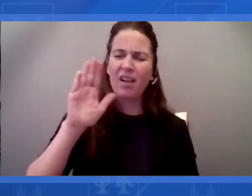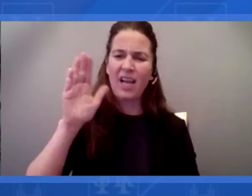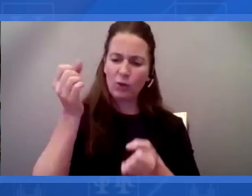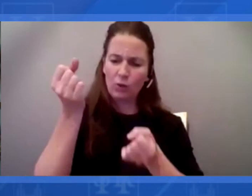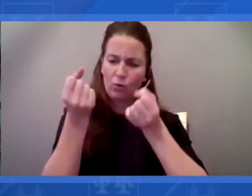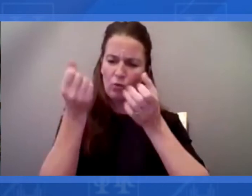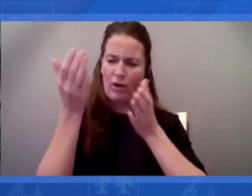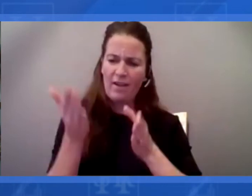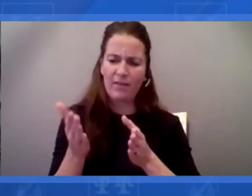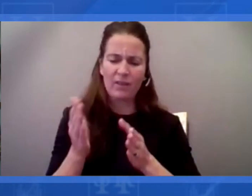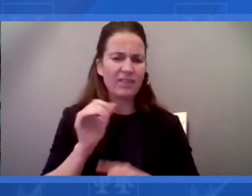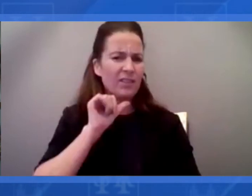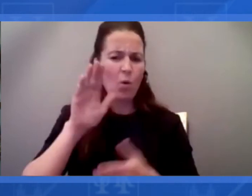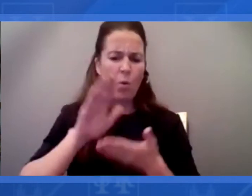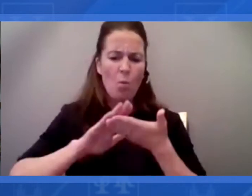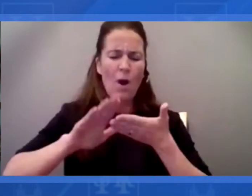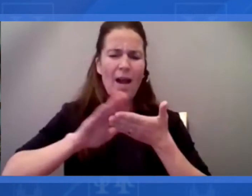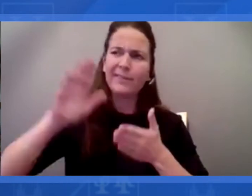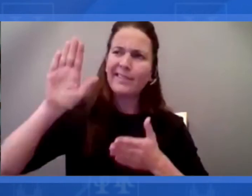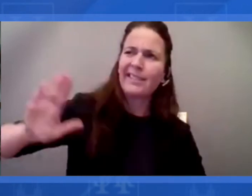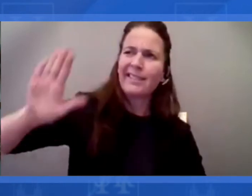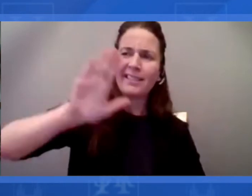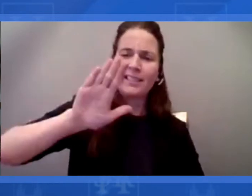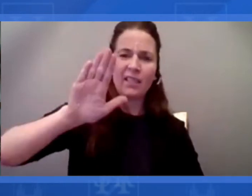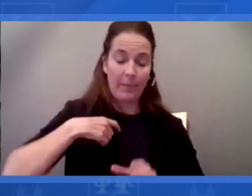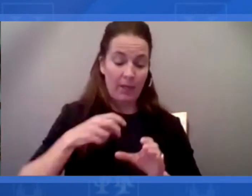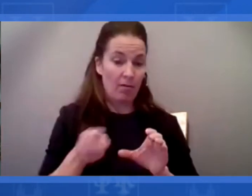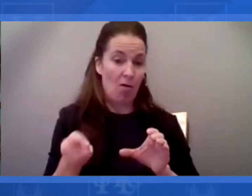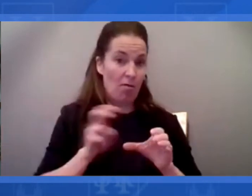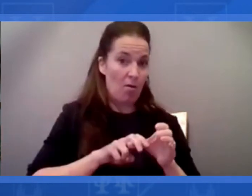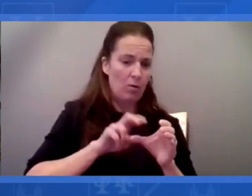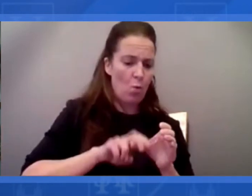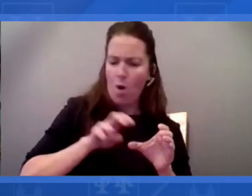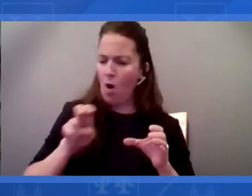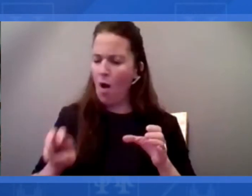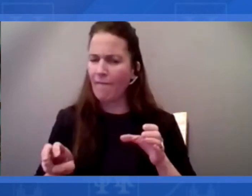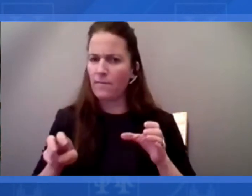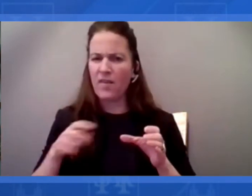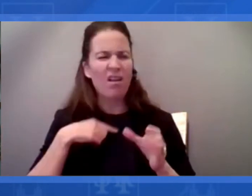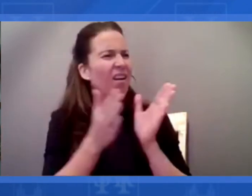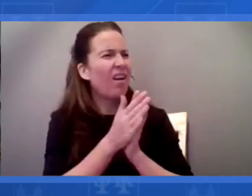grab bars when I get off the vehicle. Some say they do it at the end of shift.